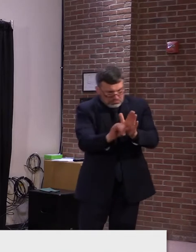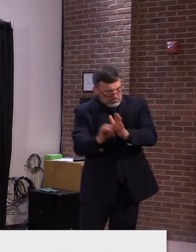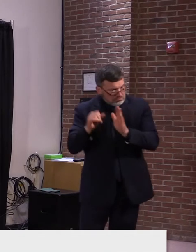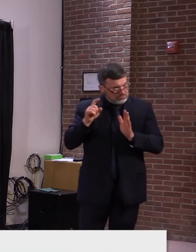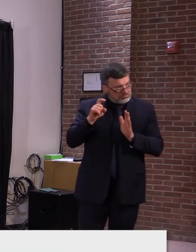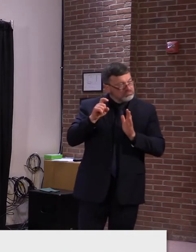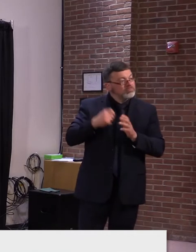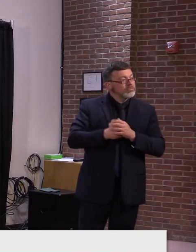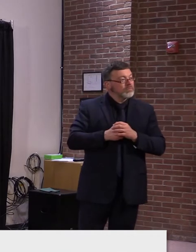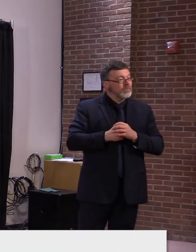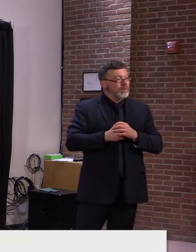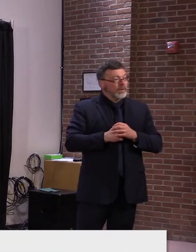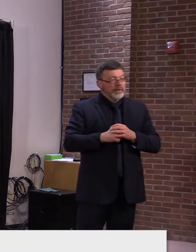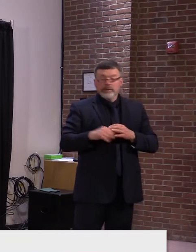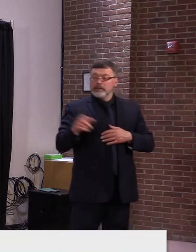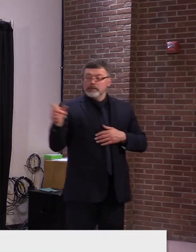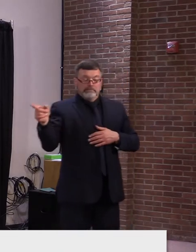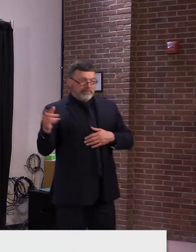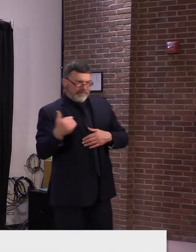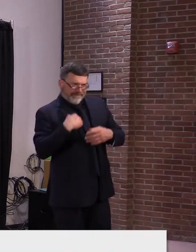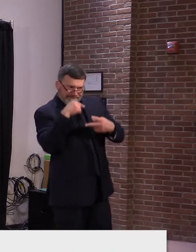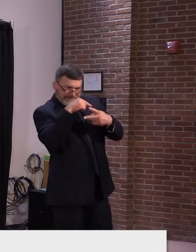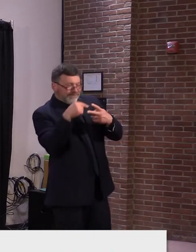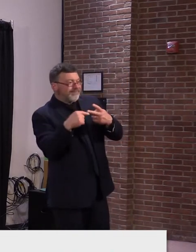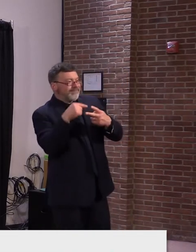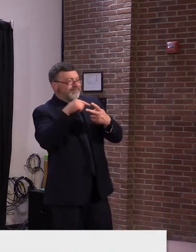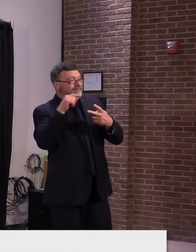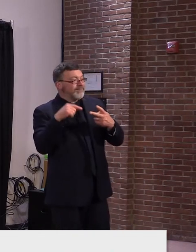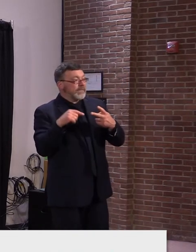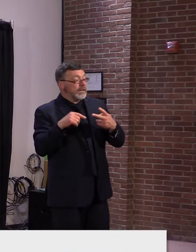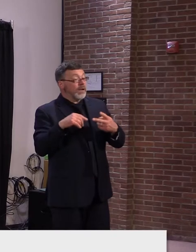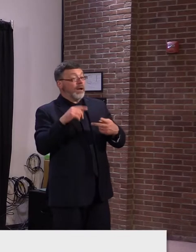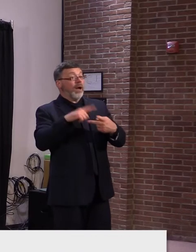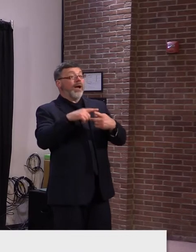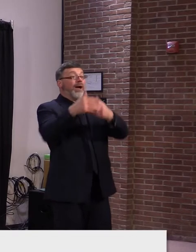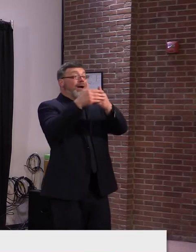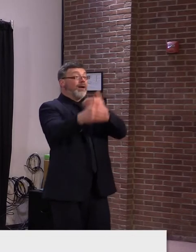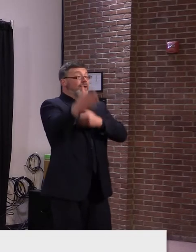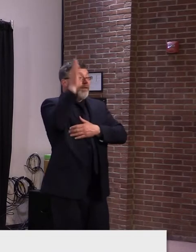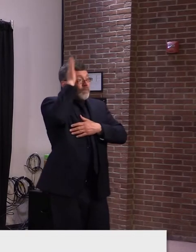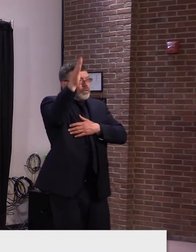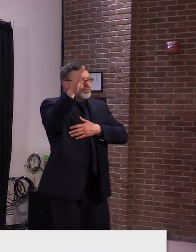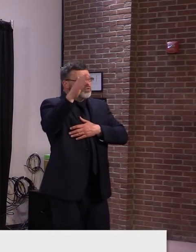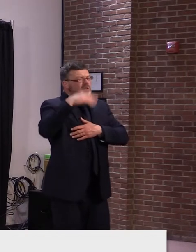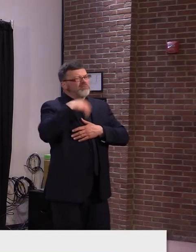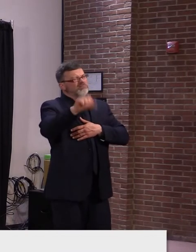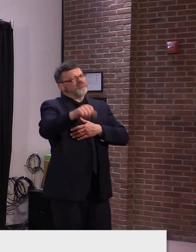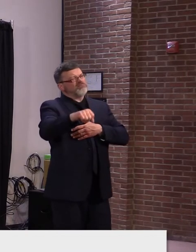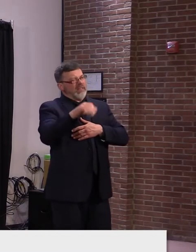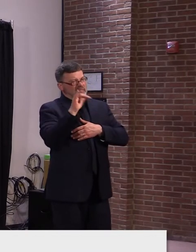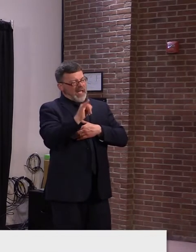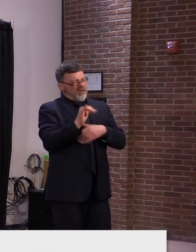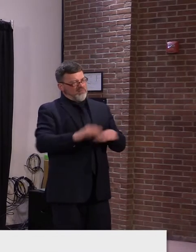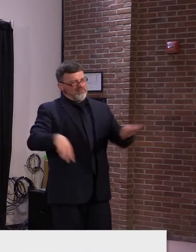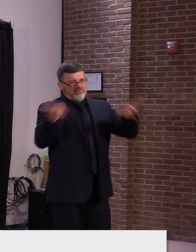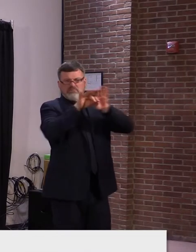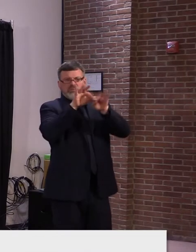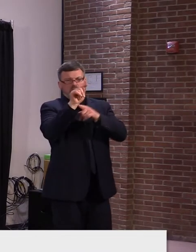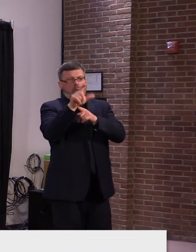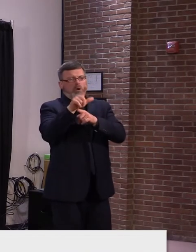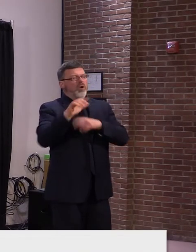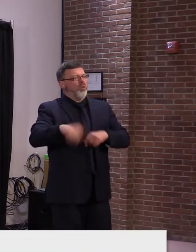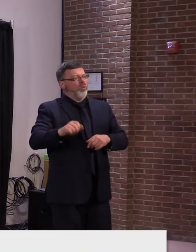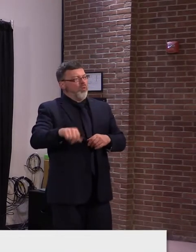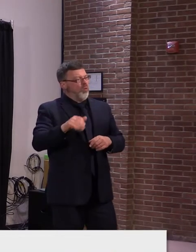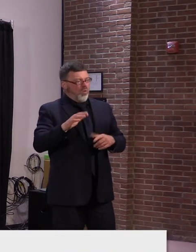First question, I guess, is will we be utilizing this in the future? And absolutely. We proved that it's been very